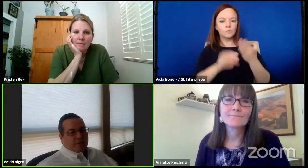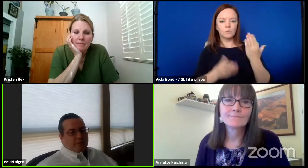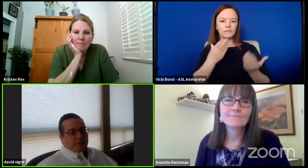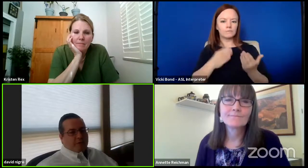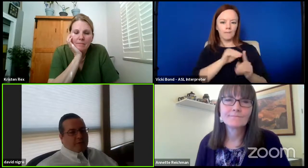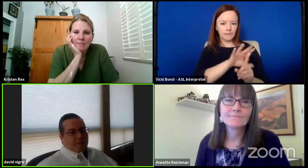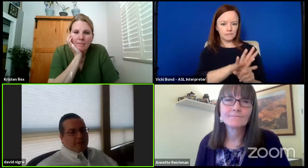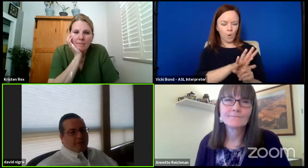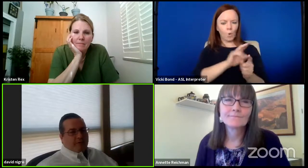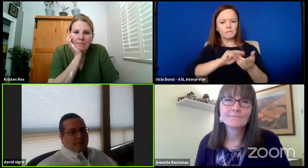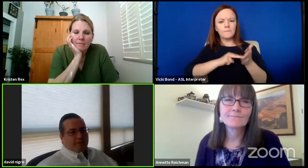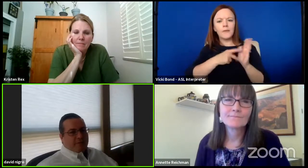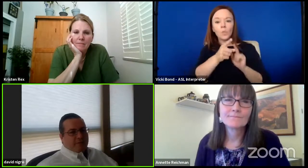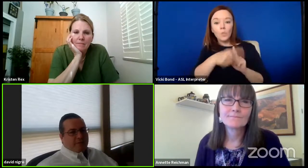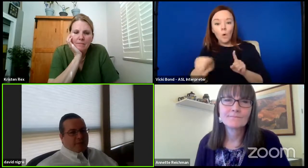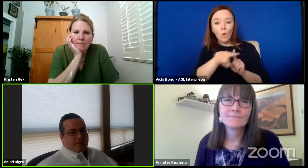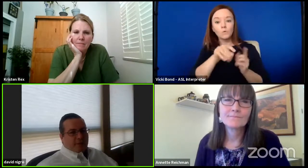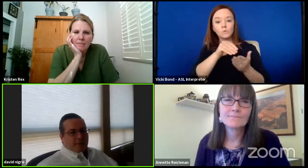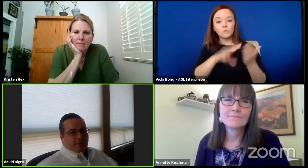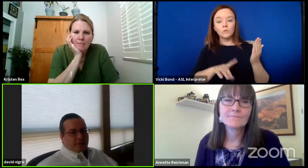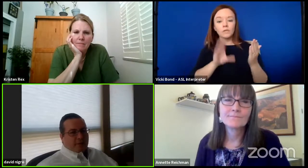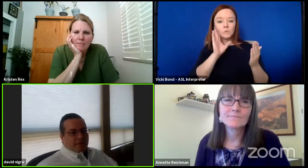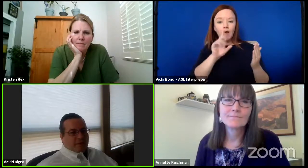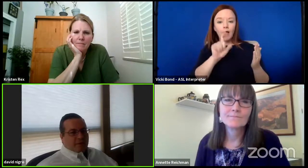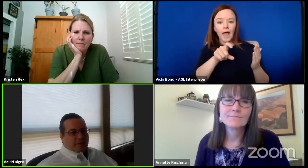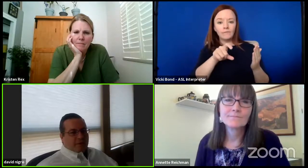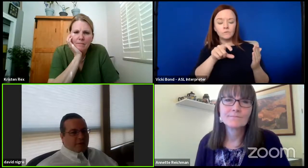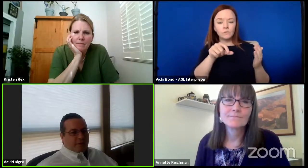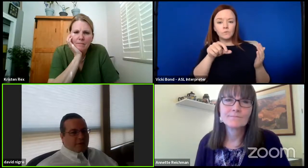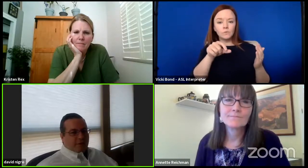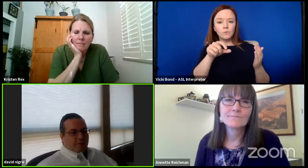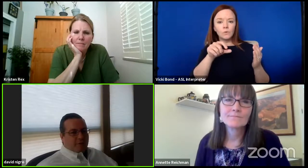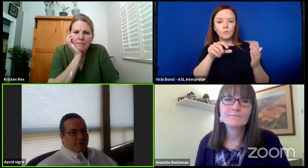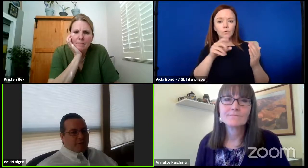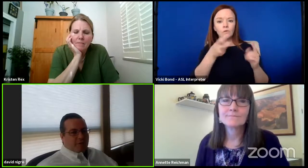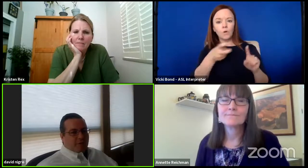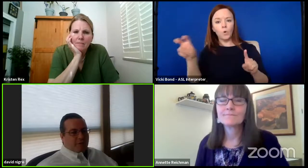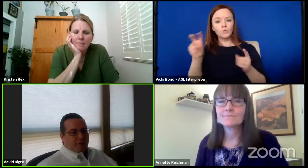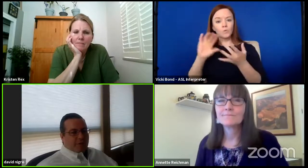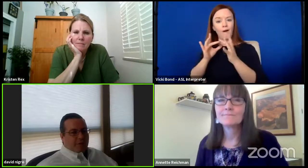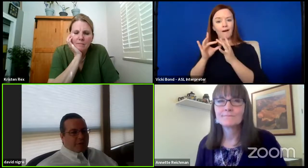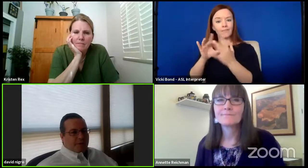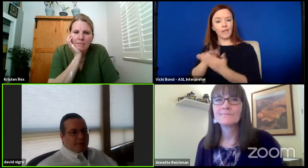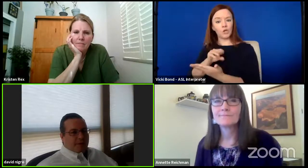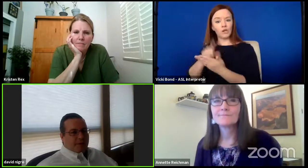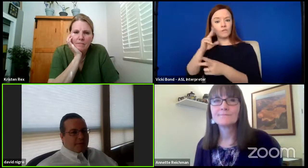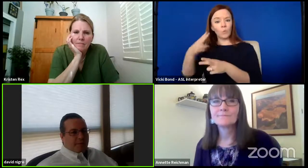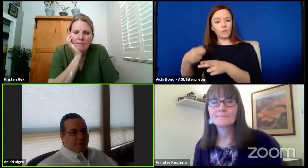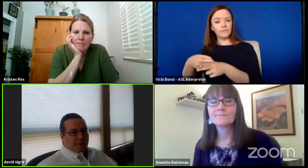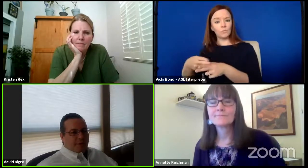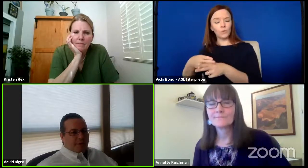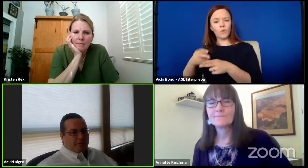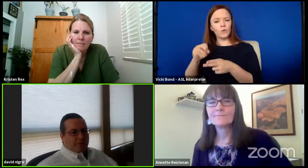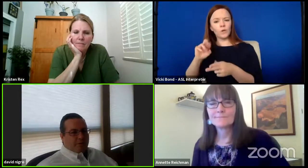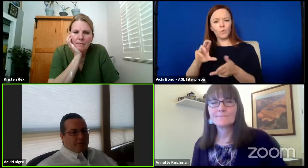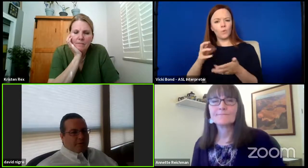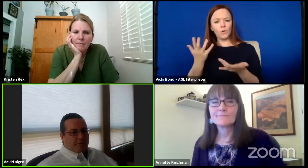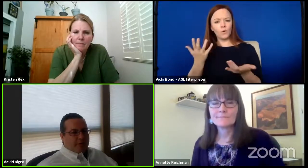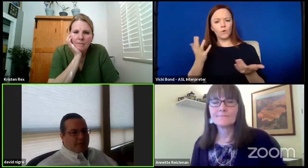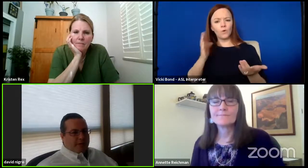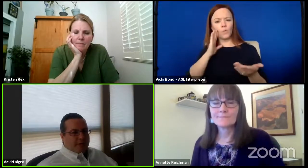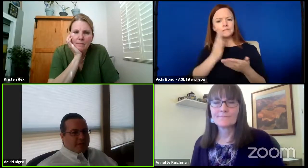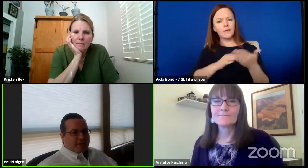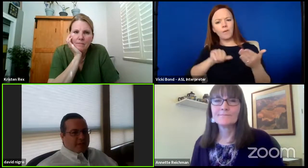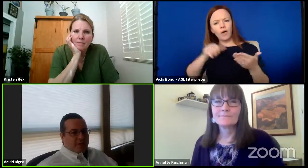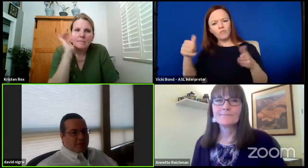those students have to go onto an online learning platform for a period of time, or will some other